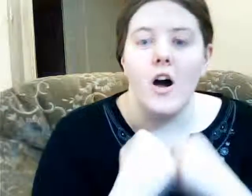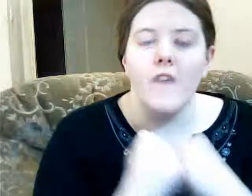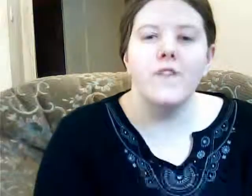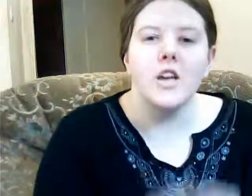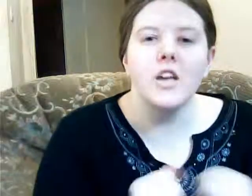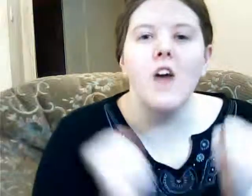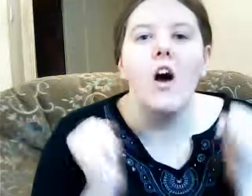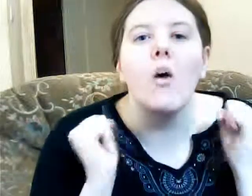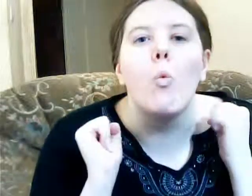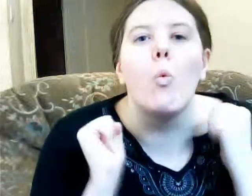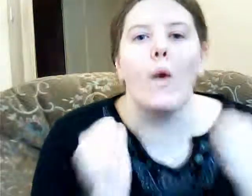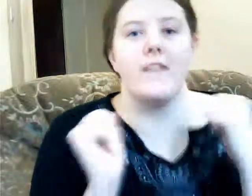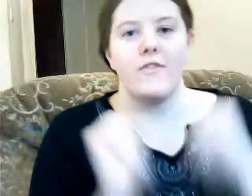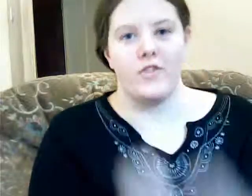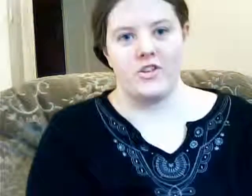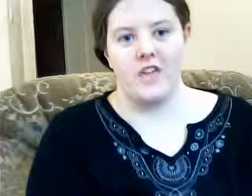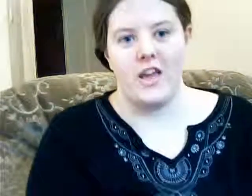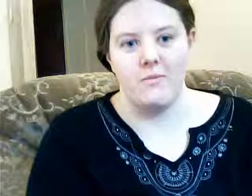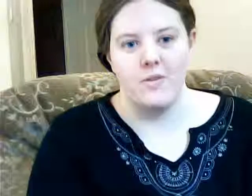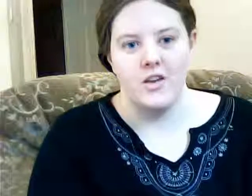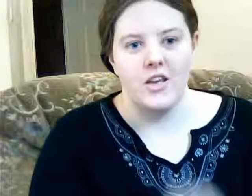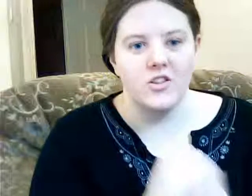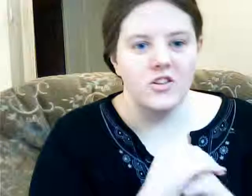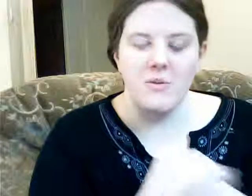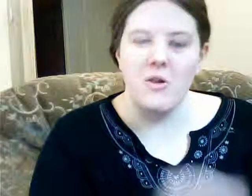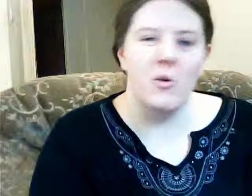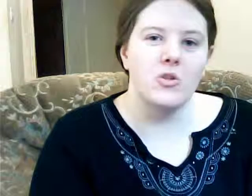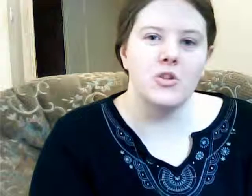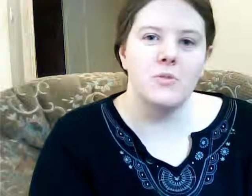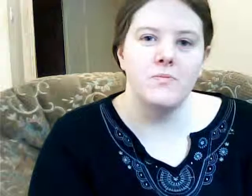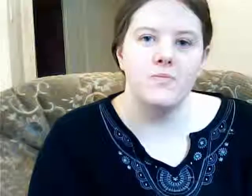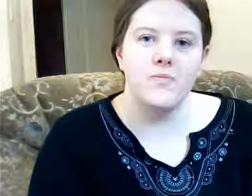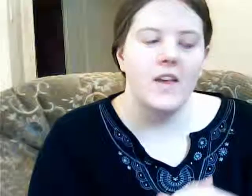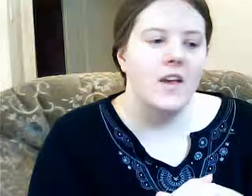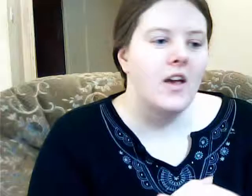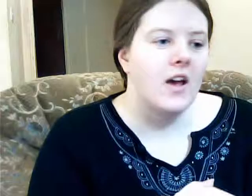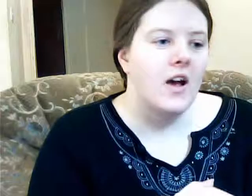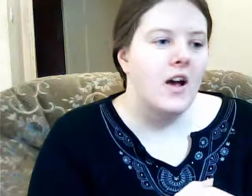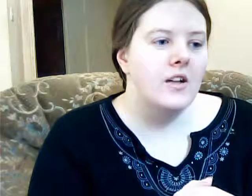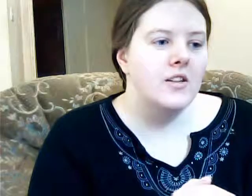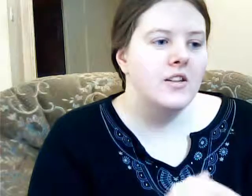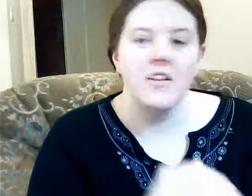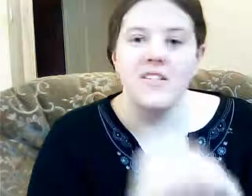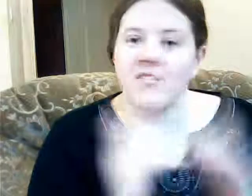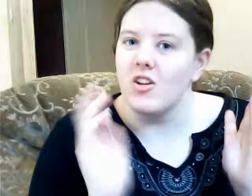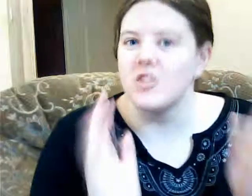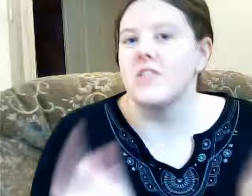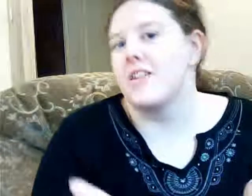can't wait for this game it's going to be awesome and there are lots of others